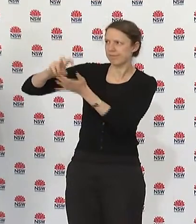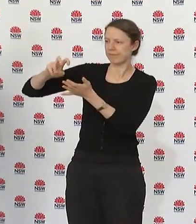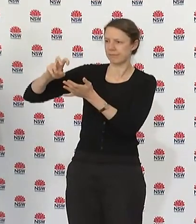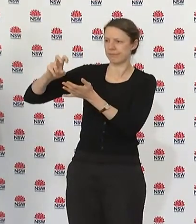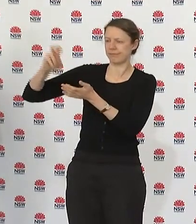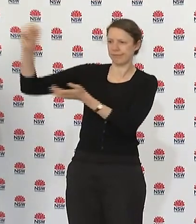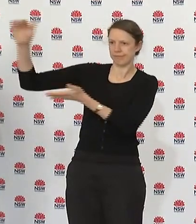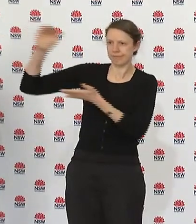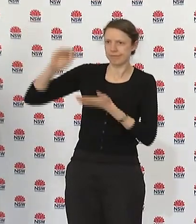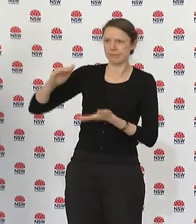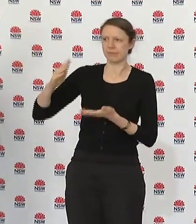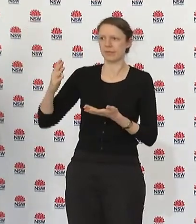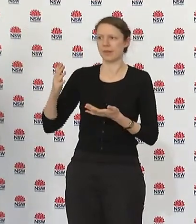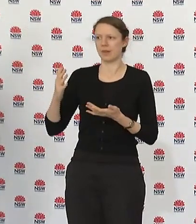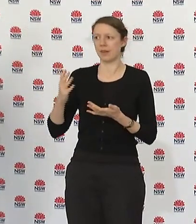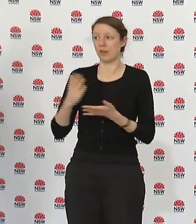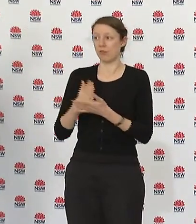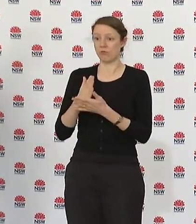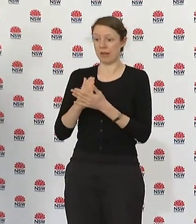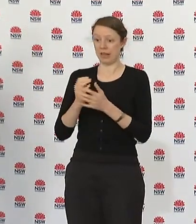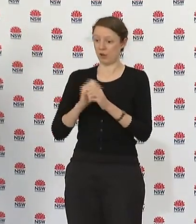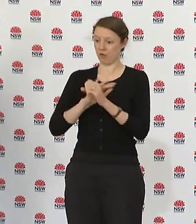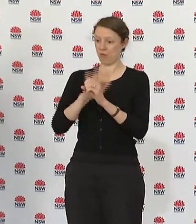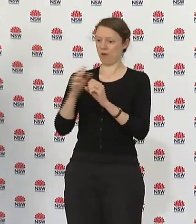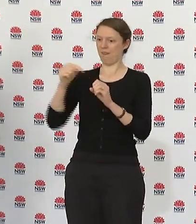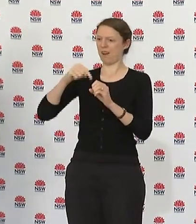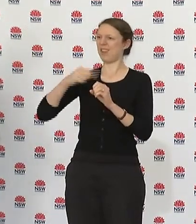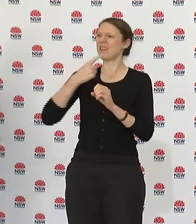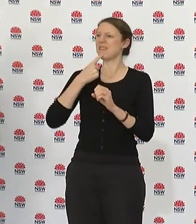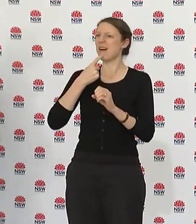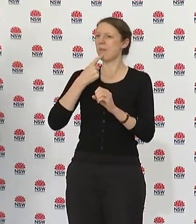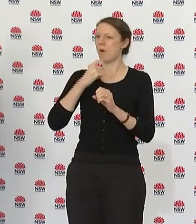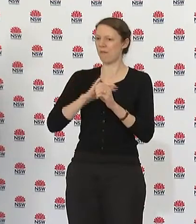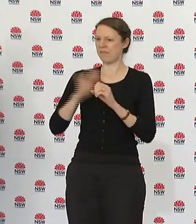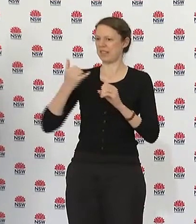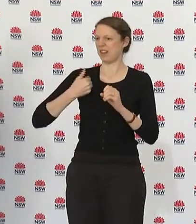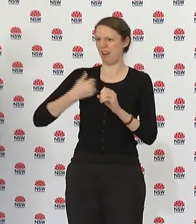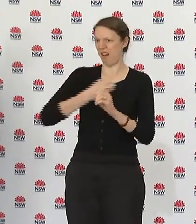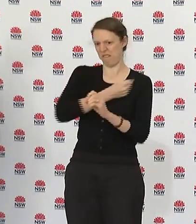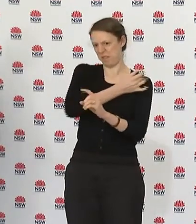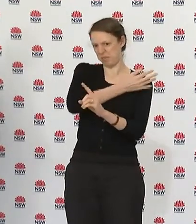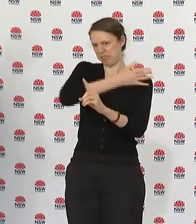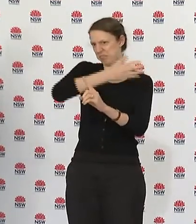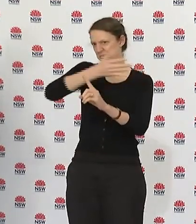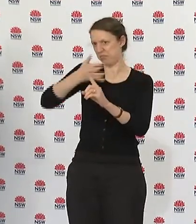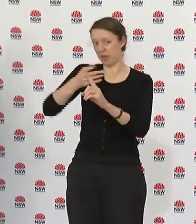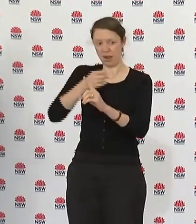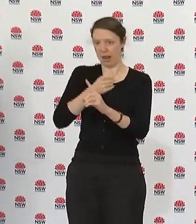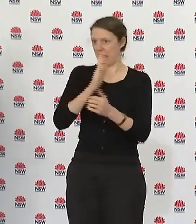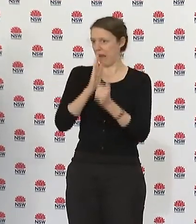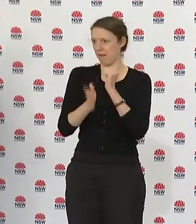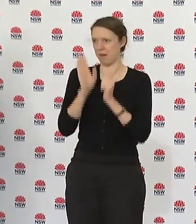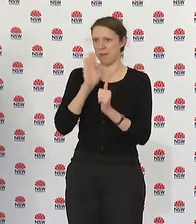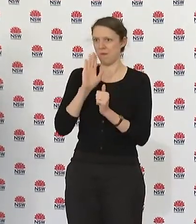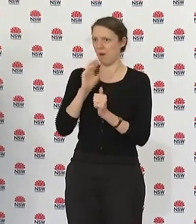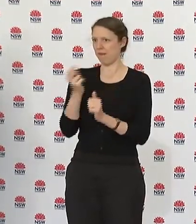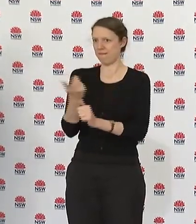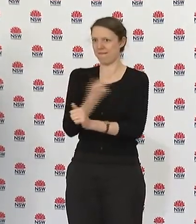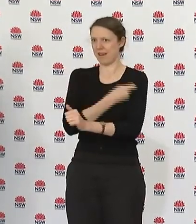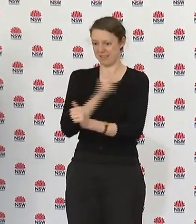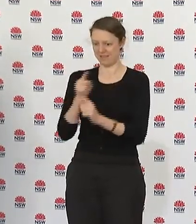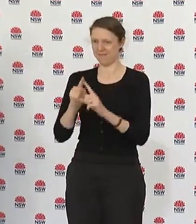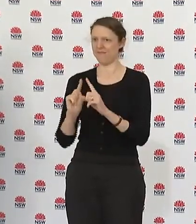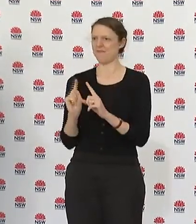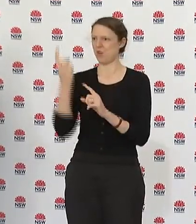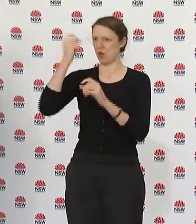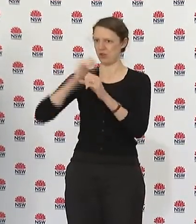last literally 8 or 9 months. So a lot of scientists, medical researchers came together